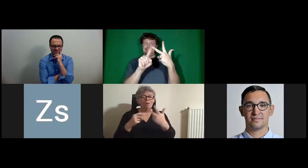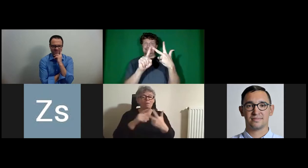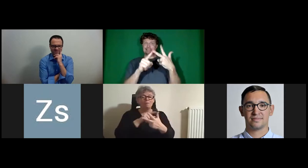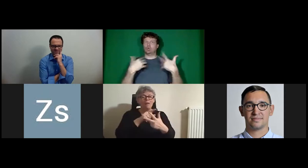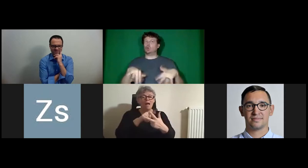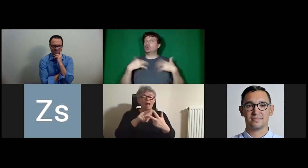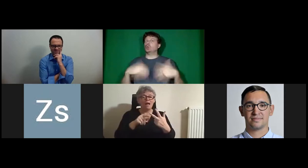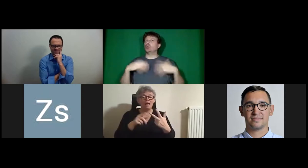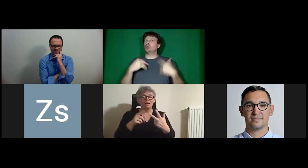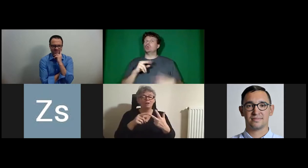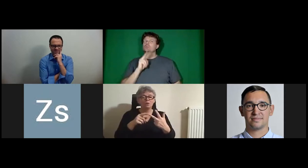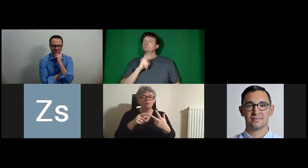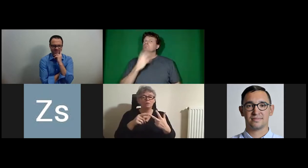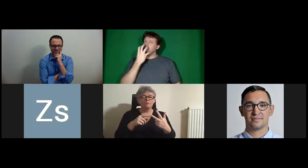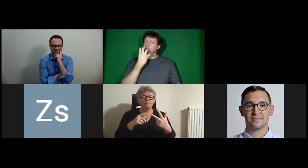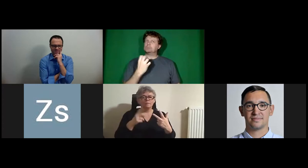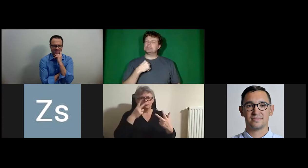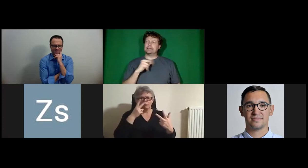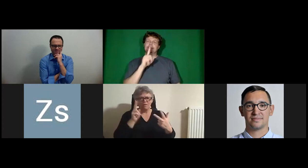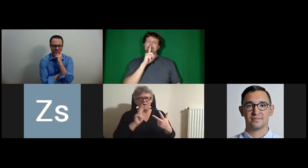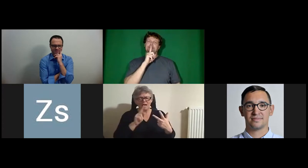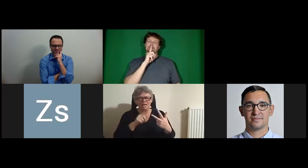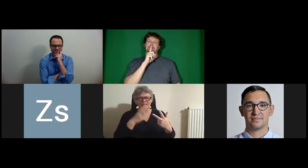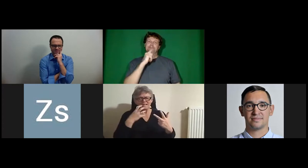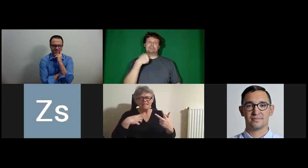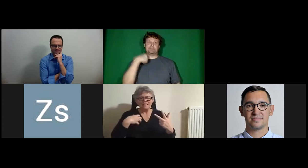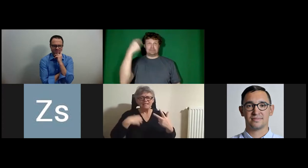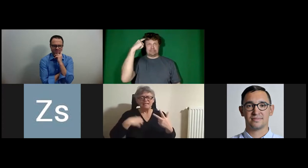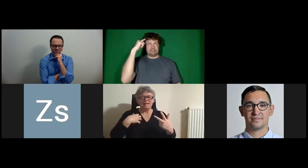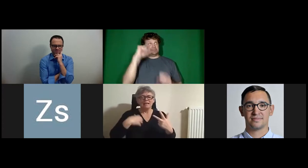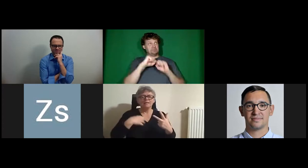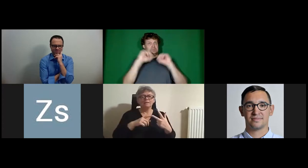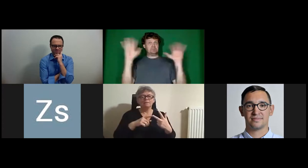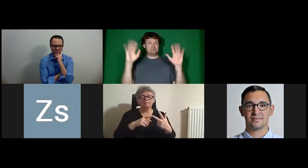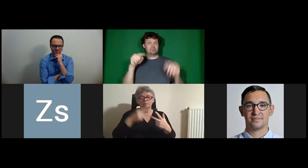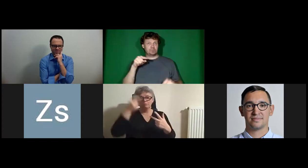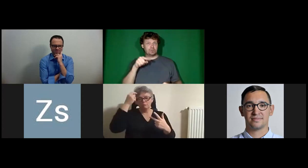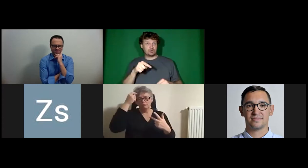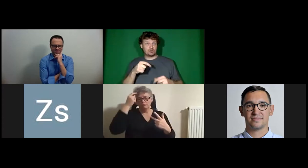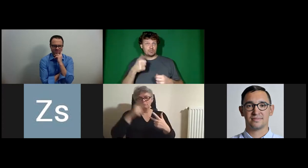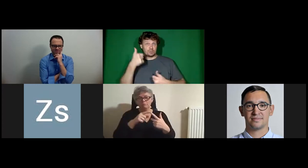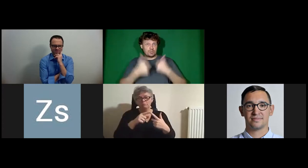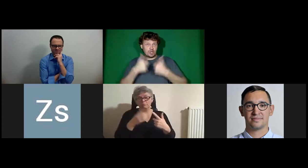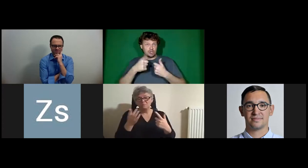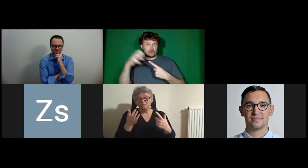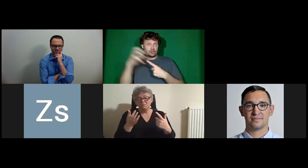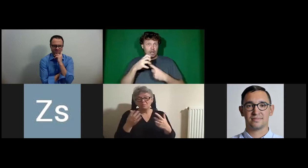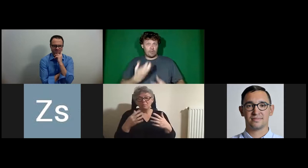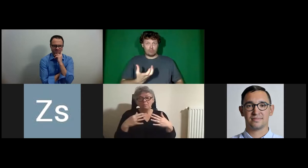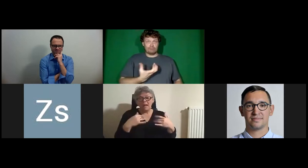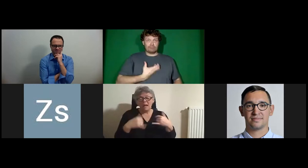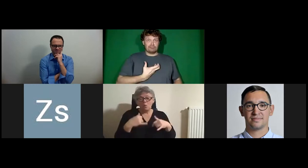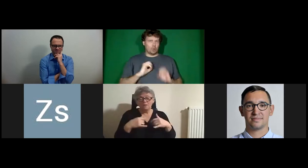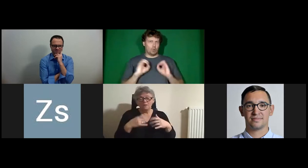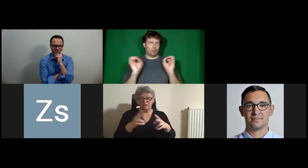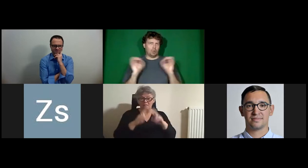actually 3 of us, and the 3rd one was really upset when they lost. I think that